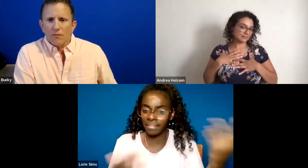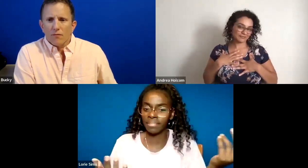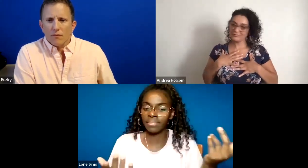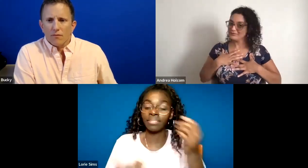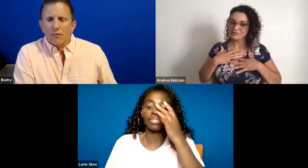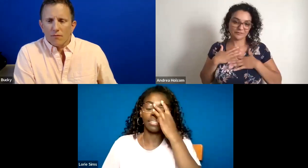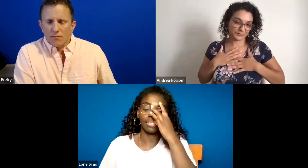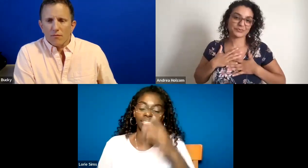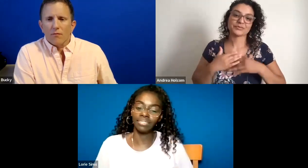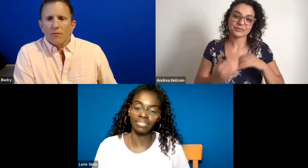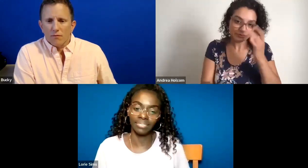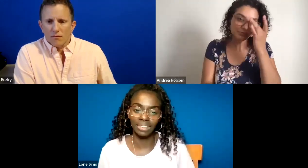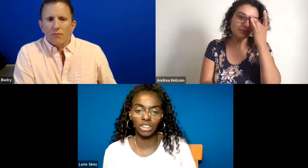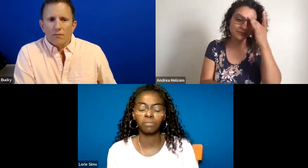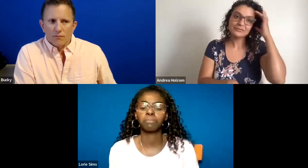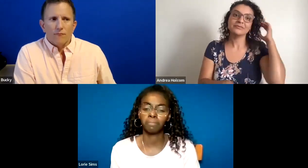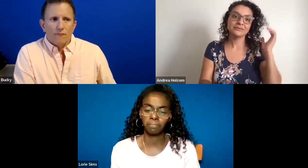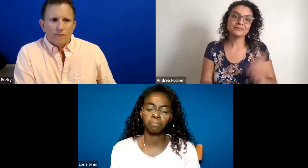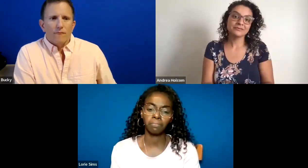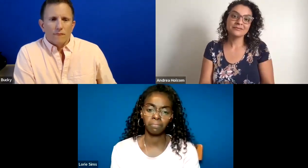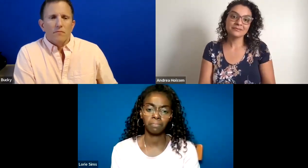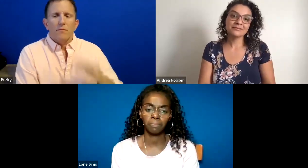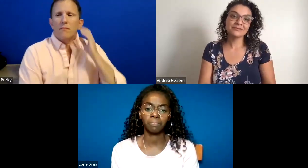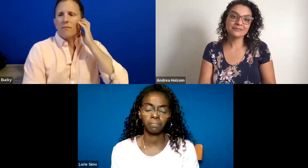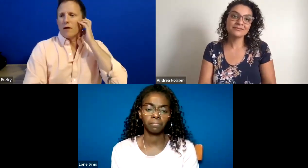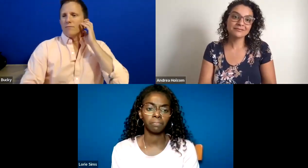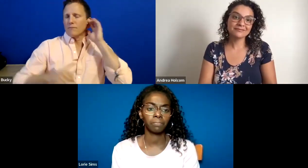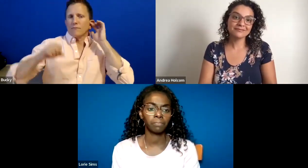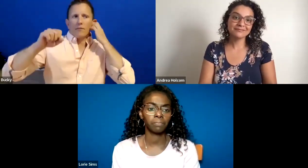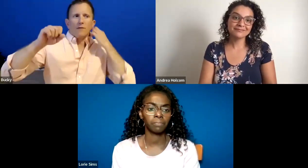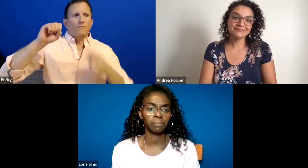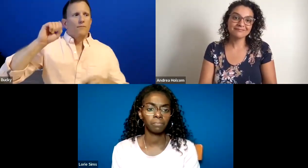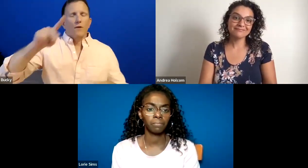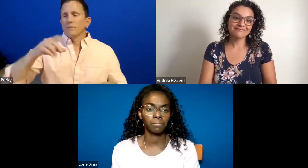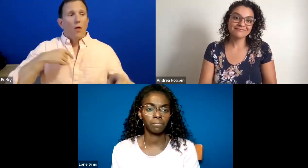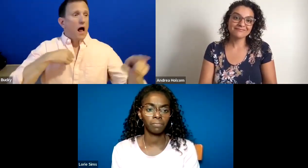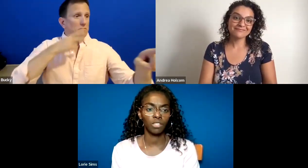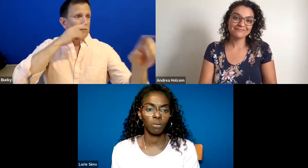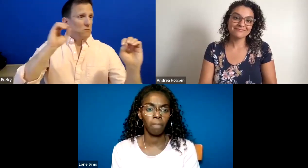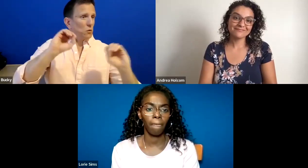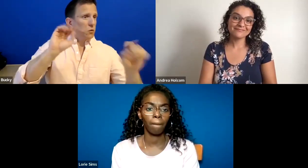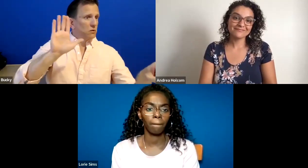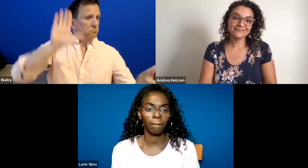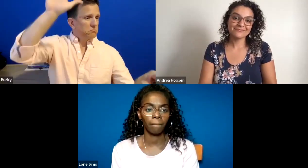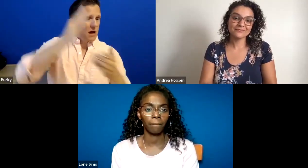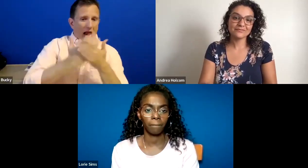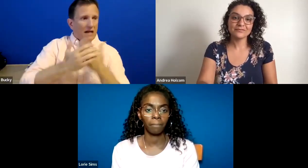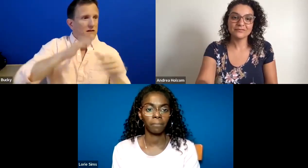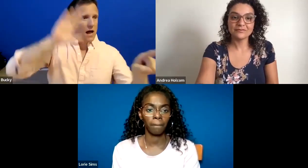do I reach out to the company and let them know my reticence about this assignment? And of course, being triggered in that same moment